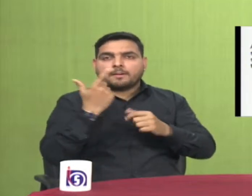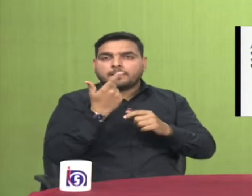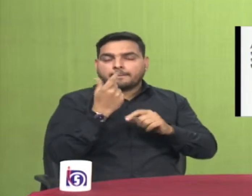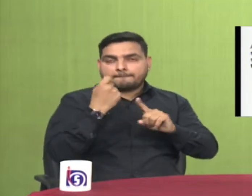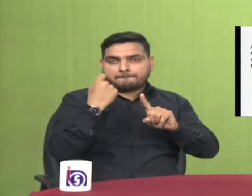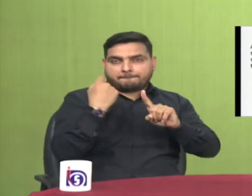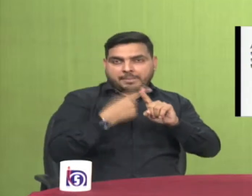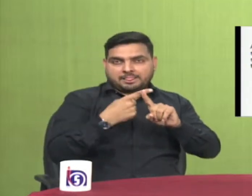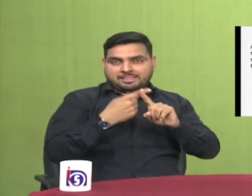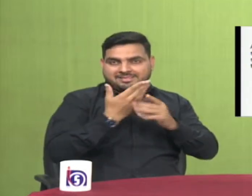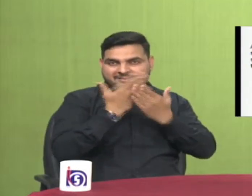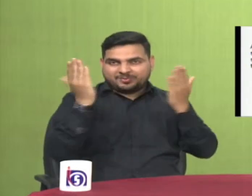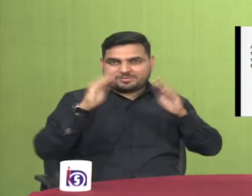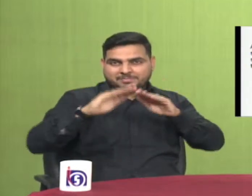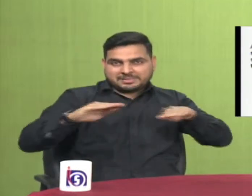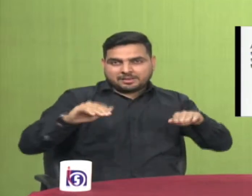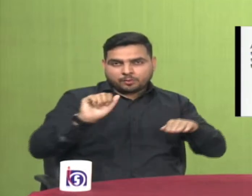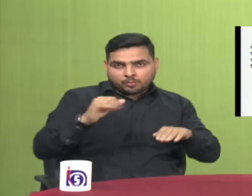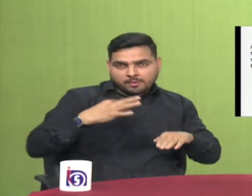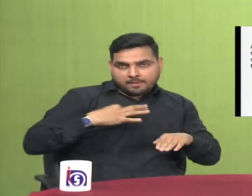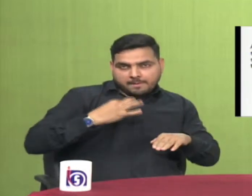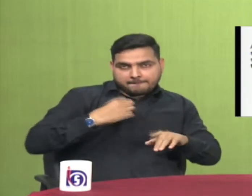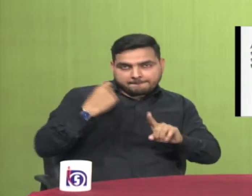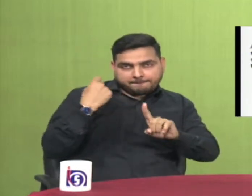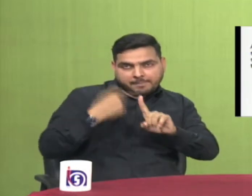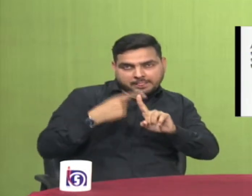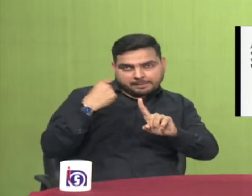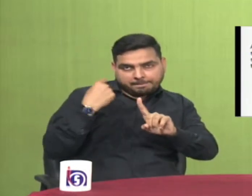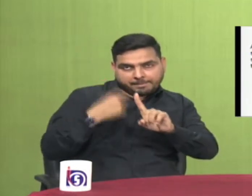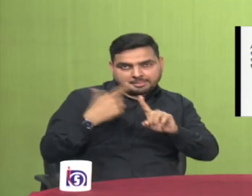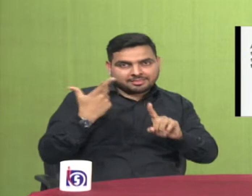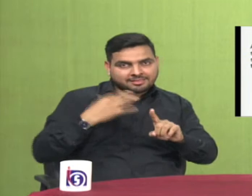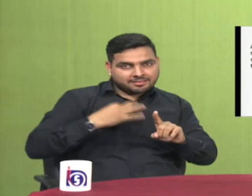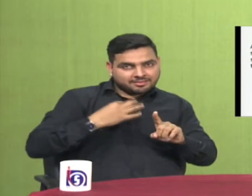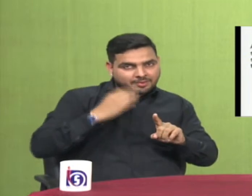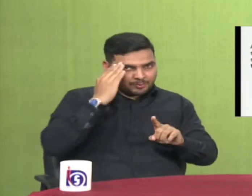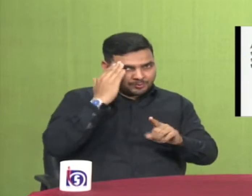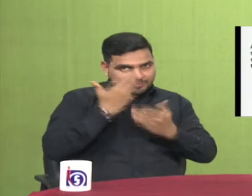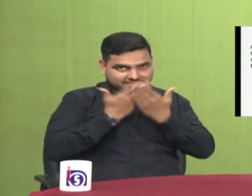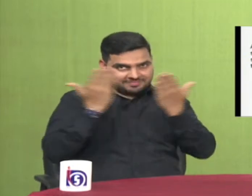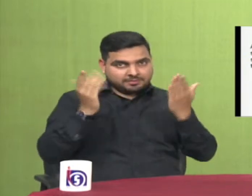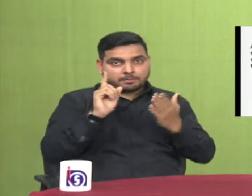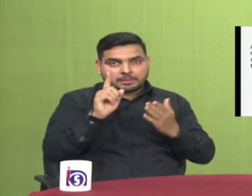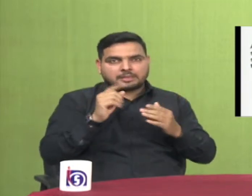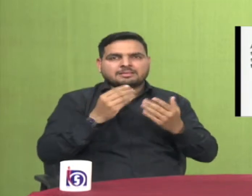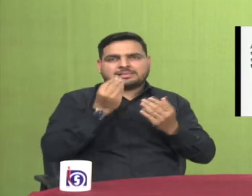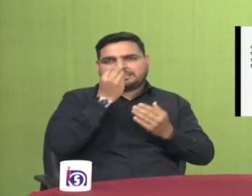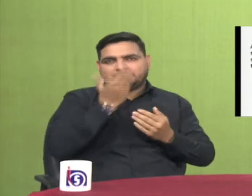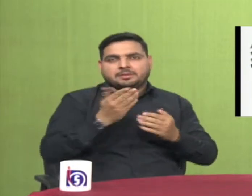What does it mean? That clothes that are suitable for the children.